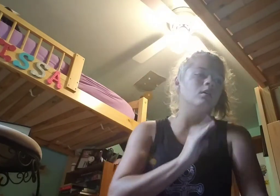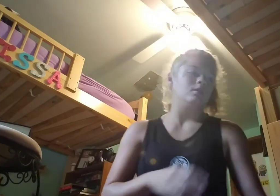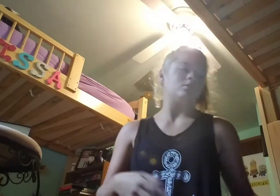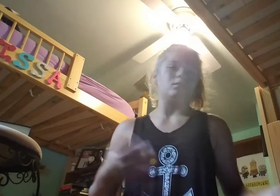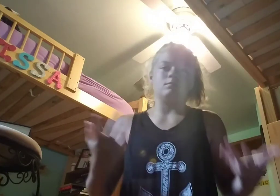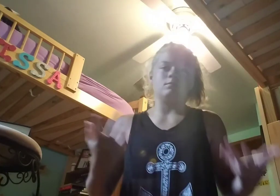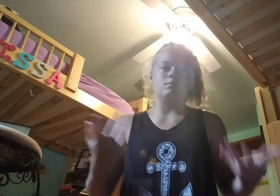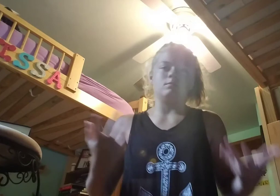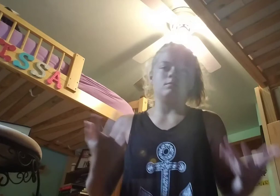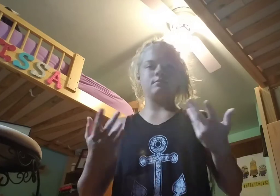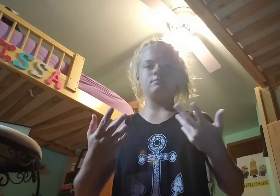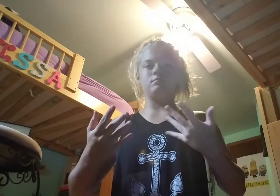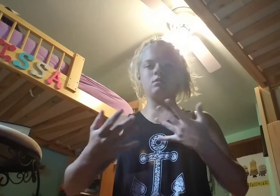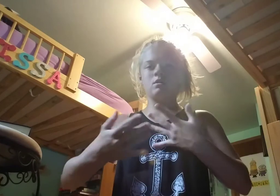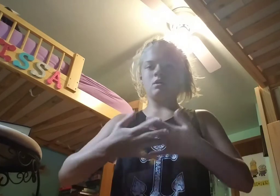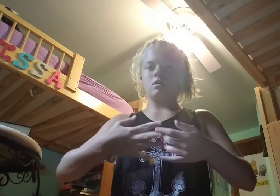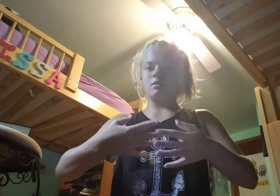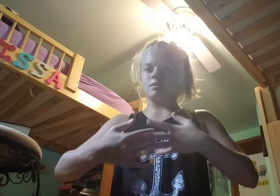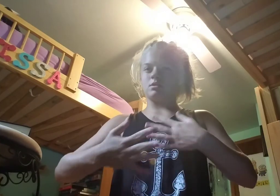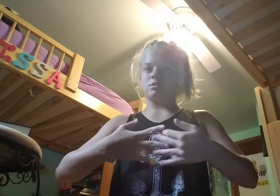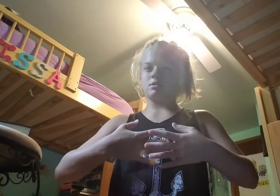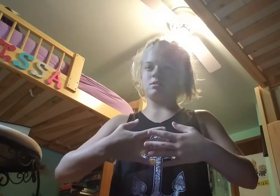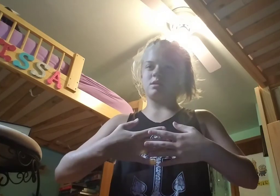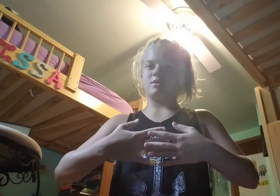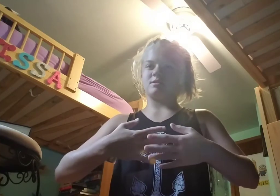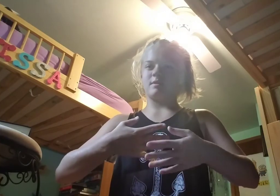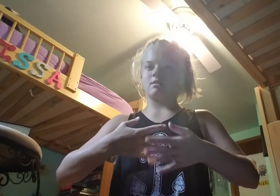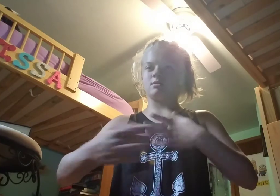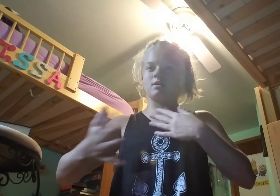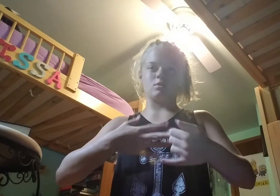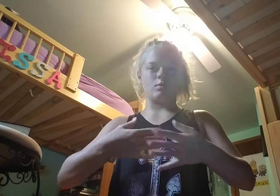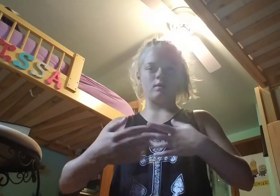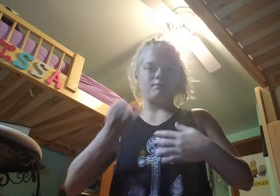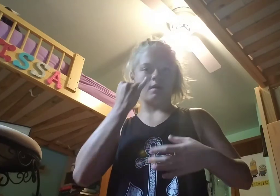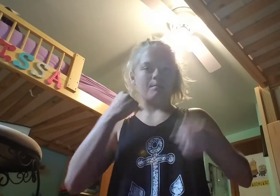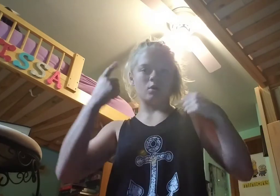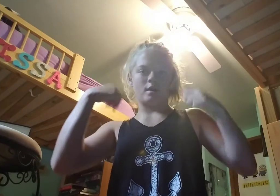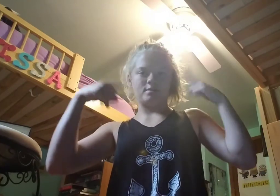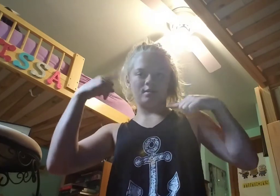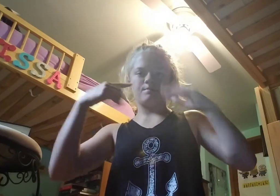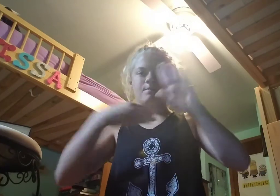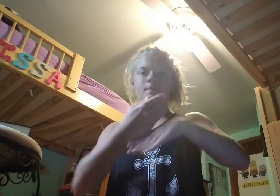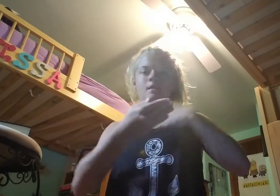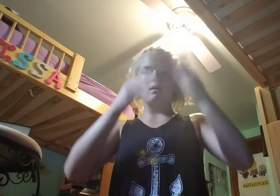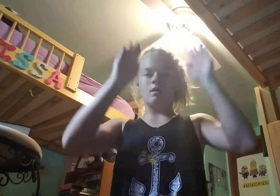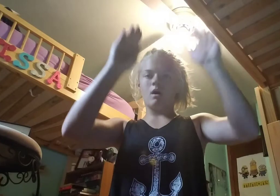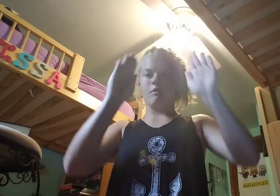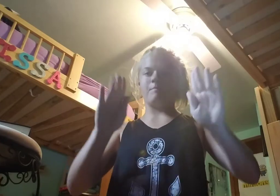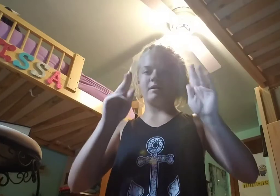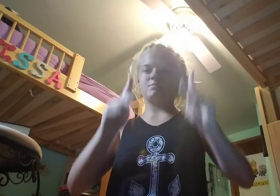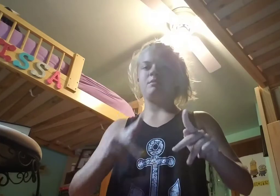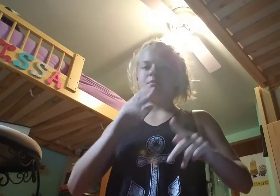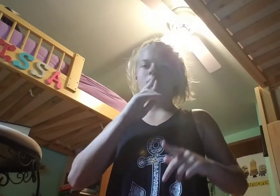Okay, so, like, this is time for doesn't matter. So like, so what if I'm crazy? All the best people